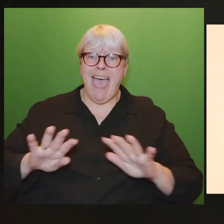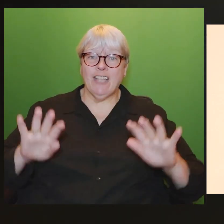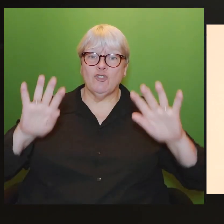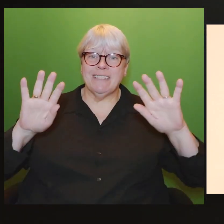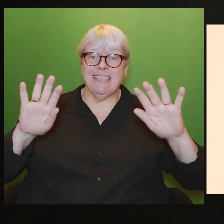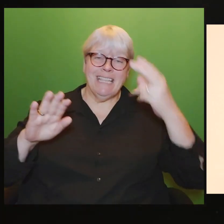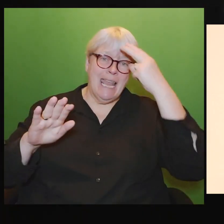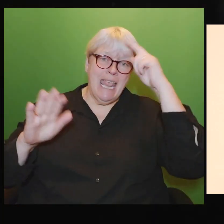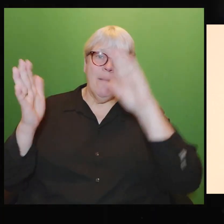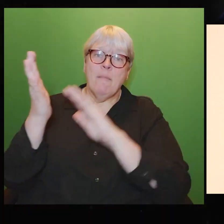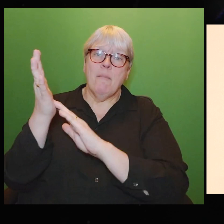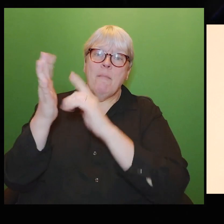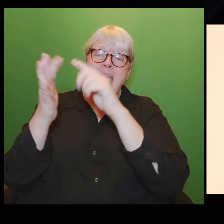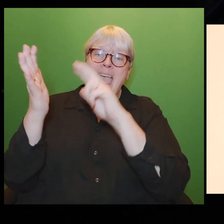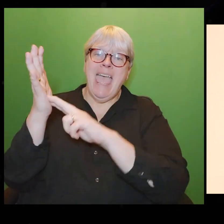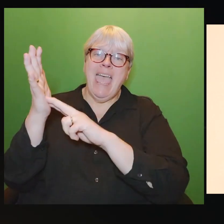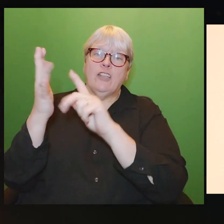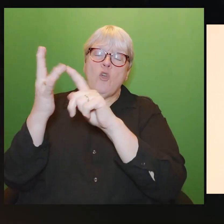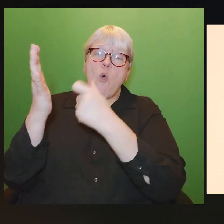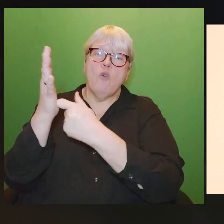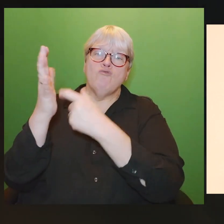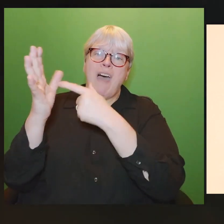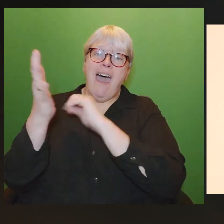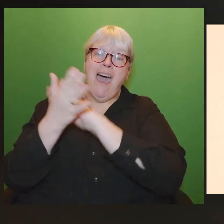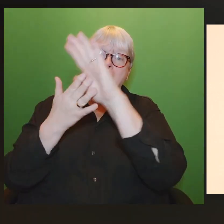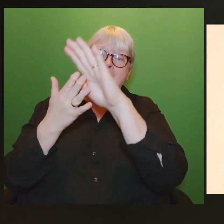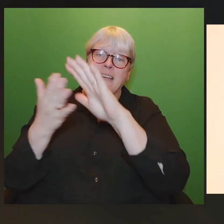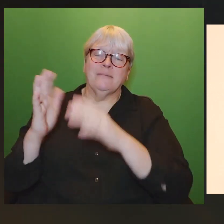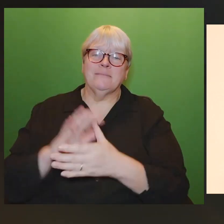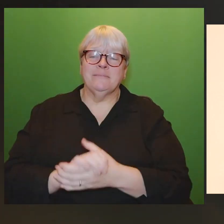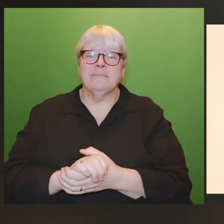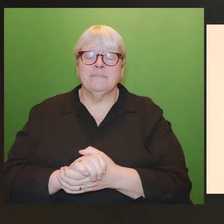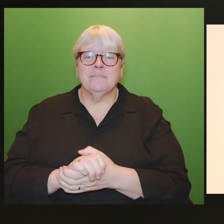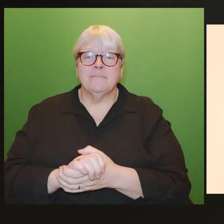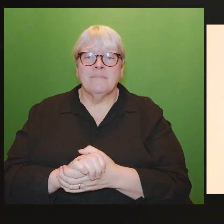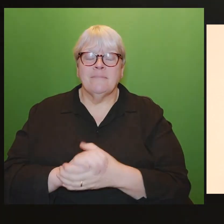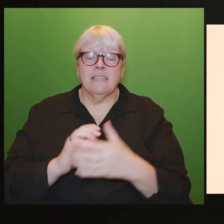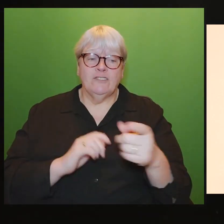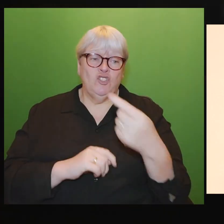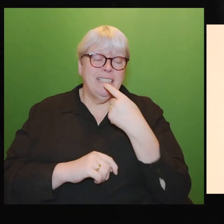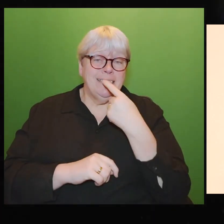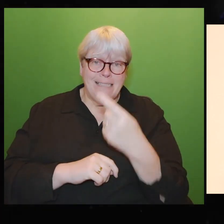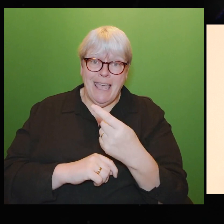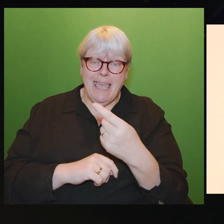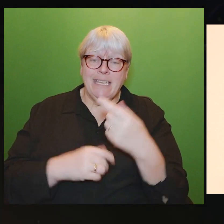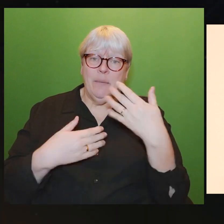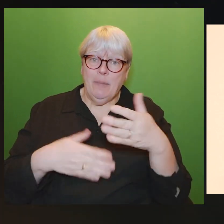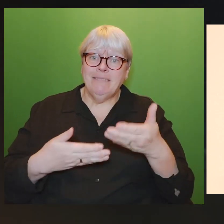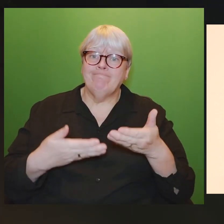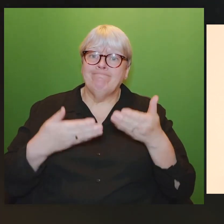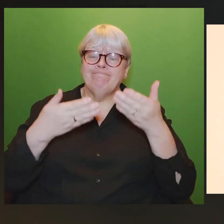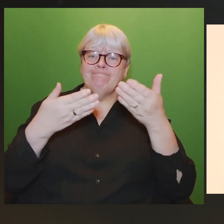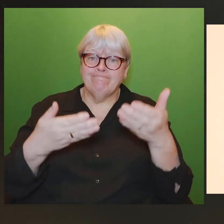that I can be responsible in my own generation to speak up for Jewish people and for